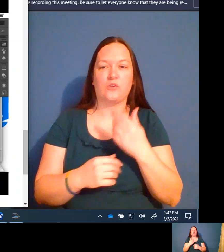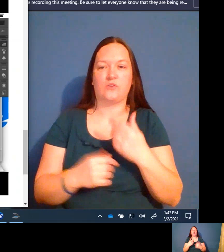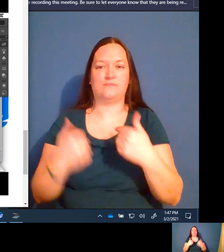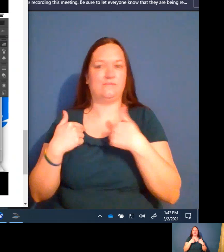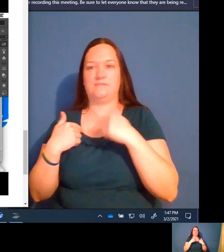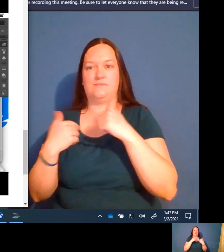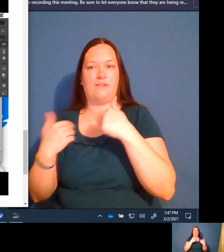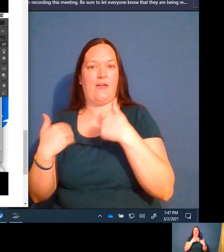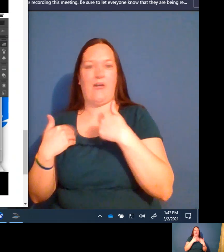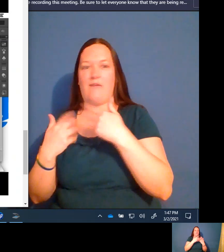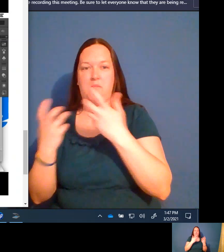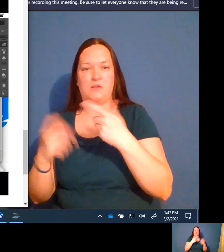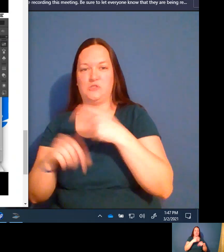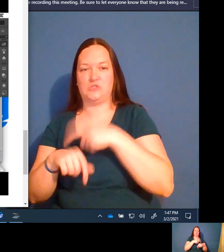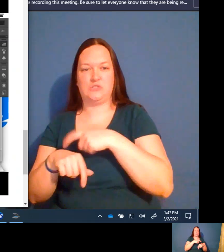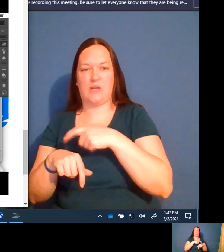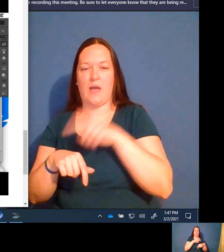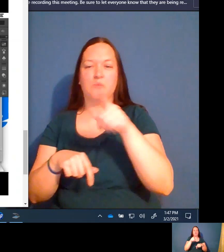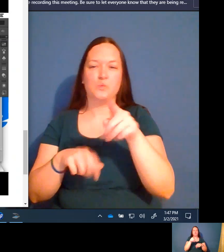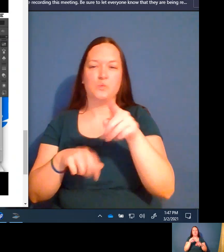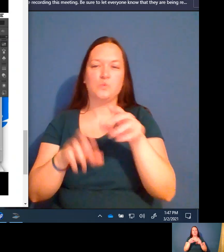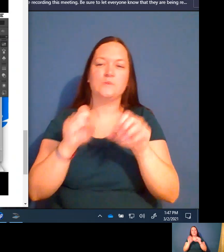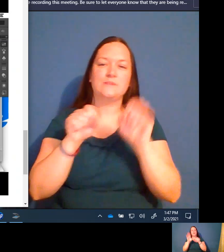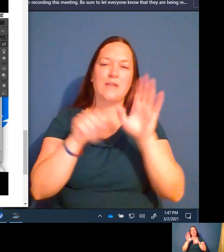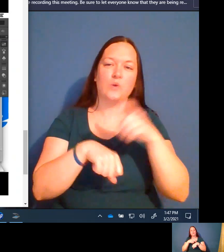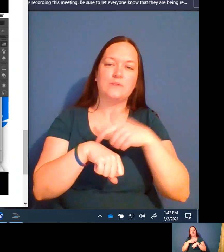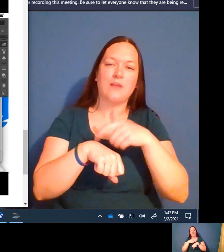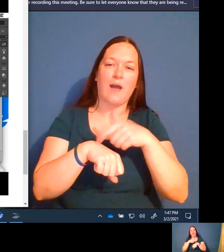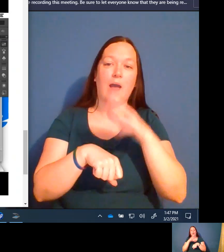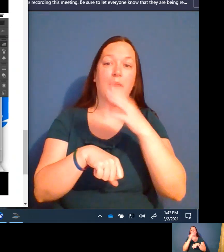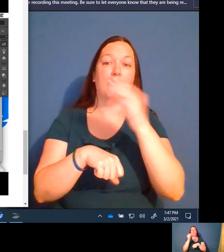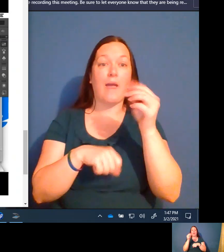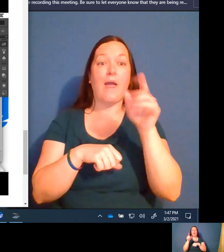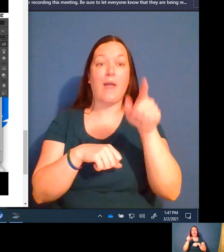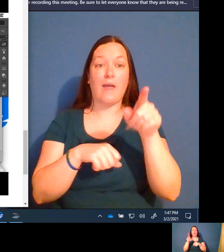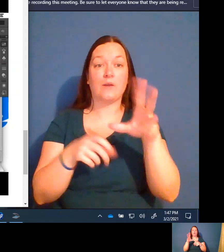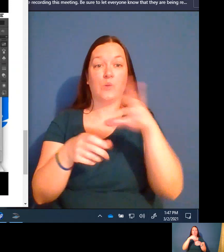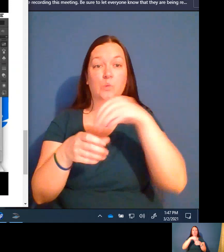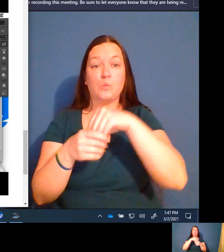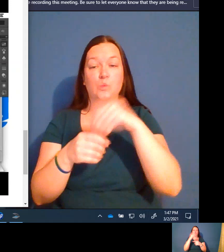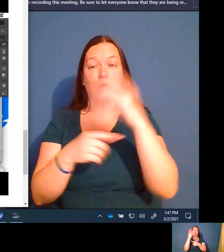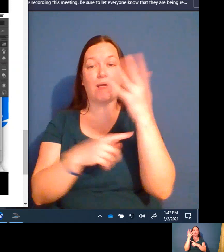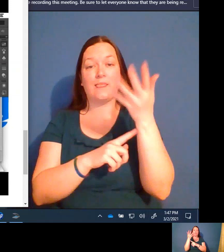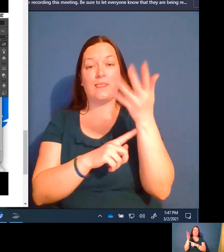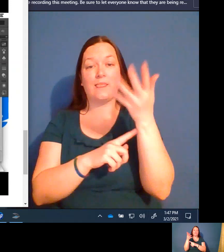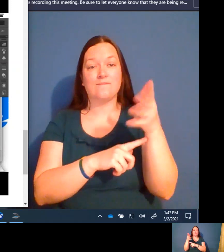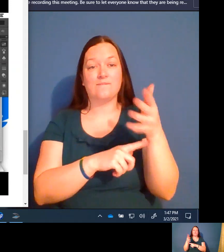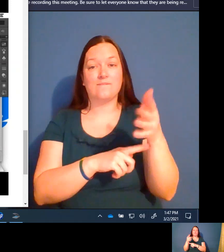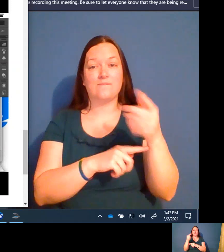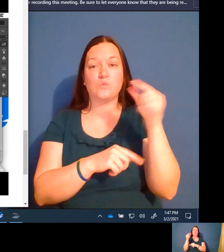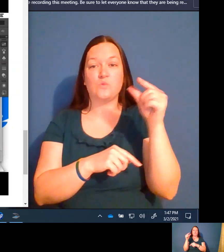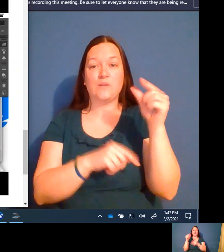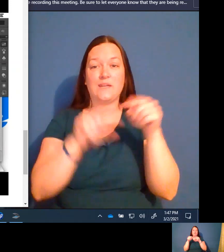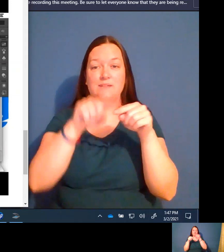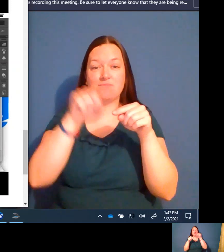do this on the video. So also for the leaf, don't forget the leaf. Trace it out, just like you did with the